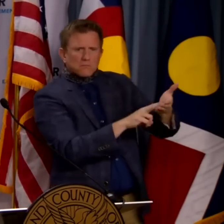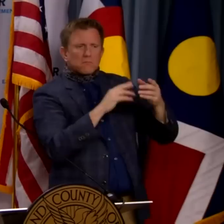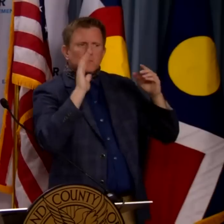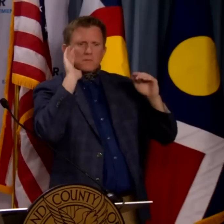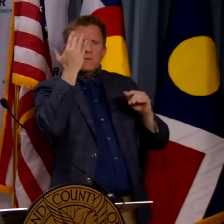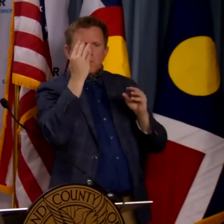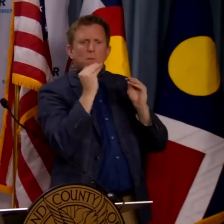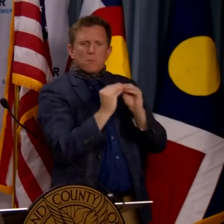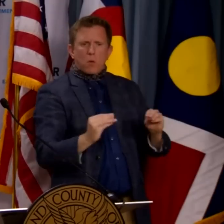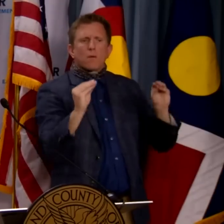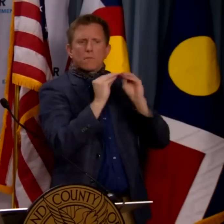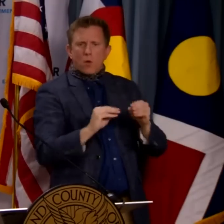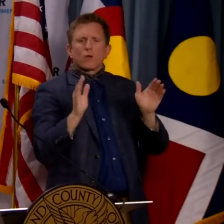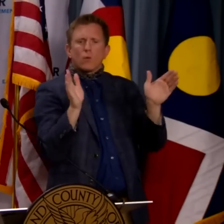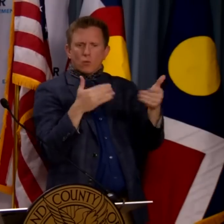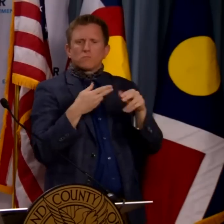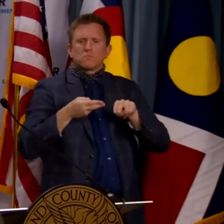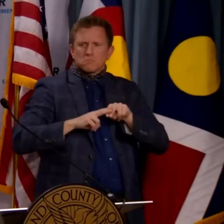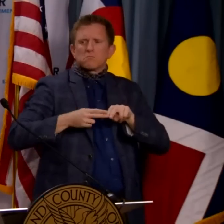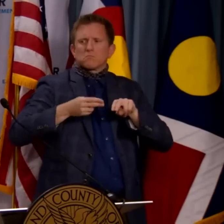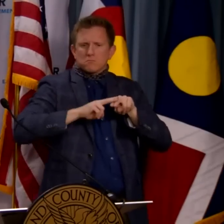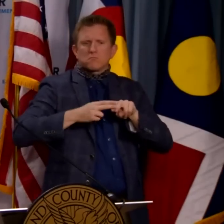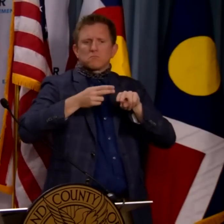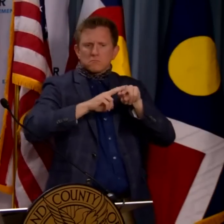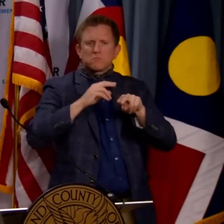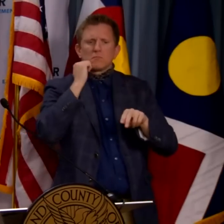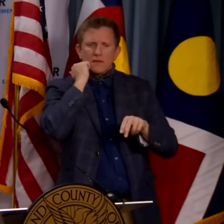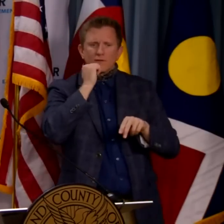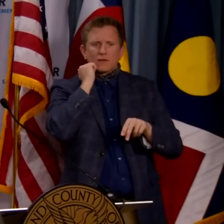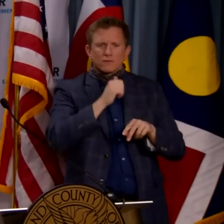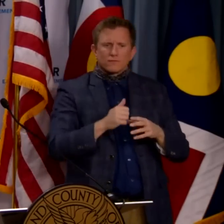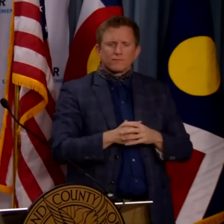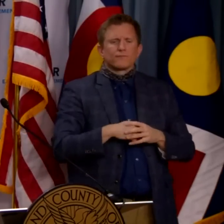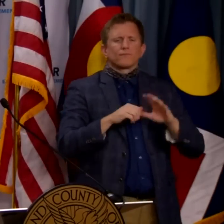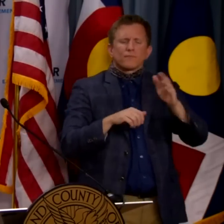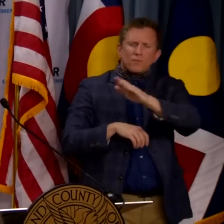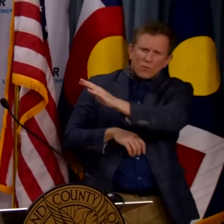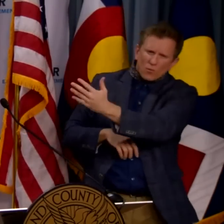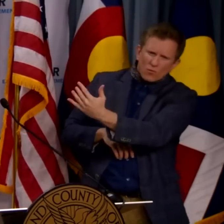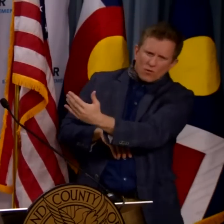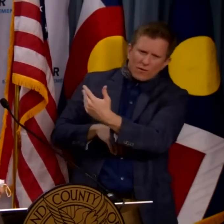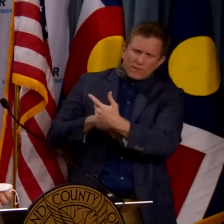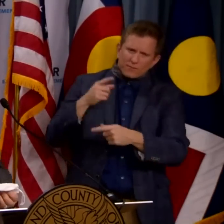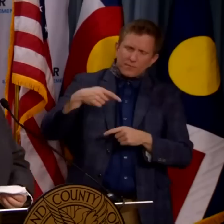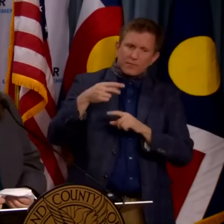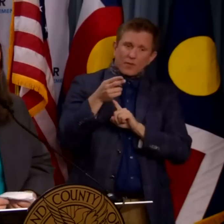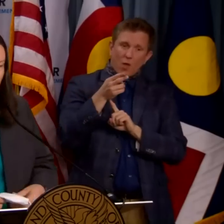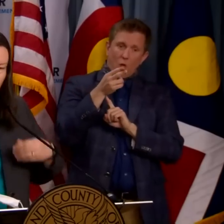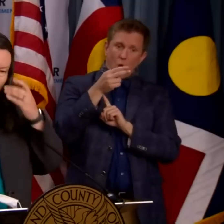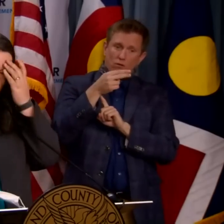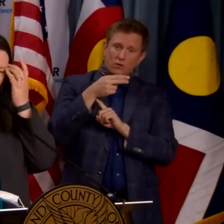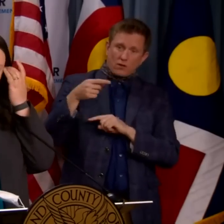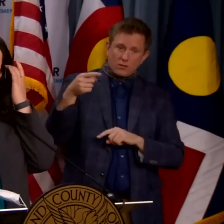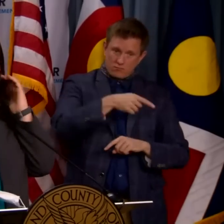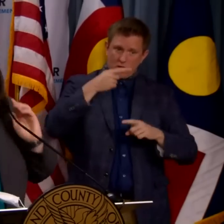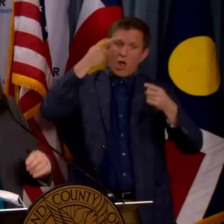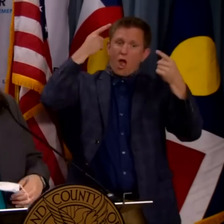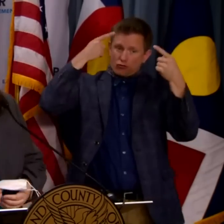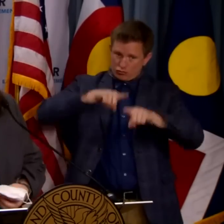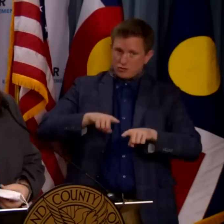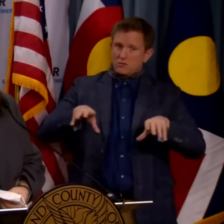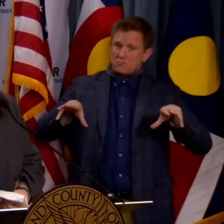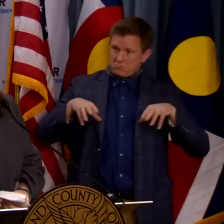for each facility. We continue to need to work to procure the personnel as well as the rooms. We continue to work through the contracting